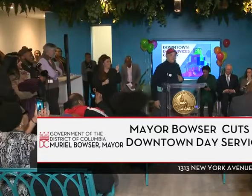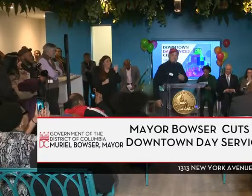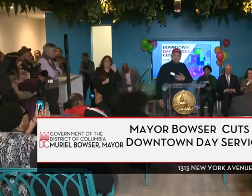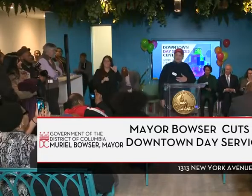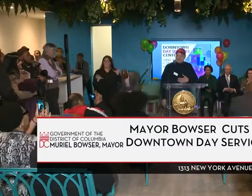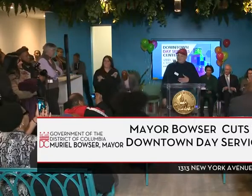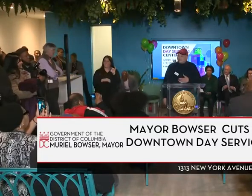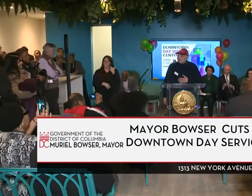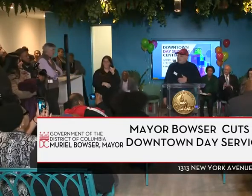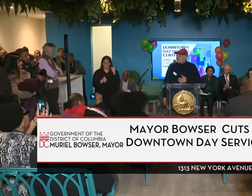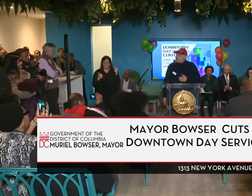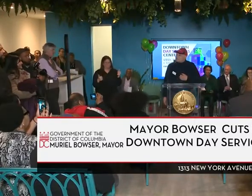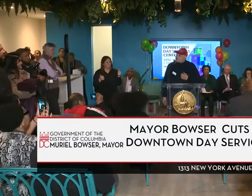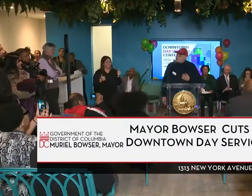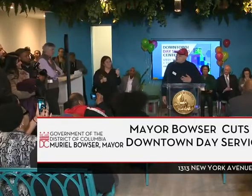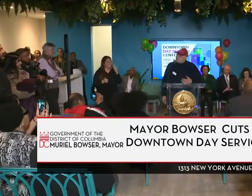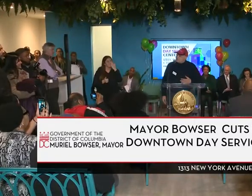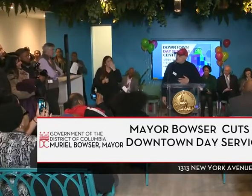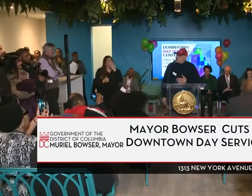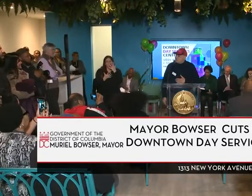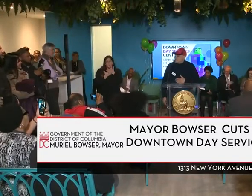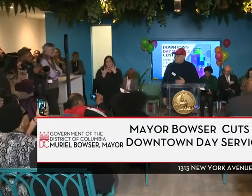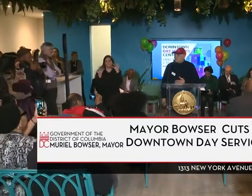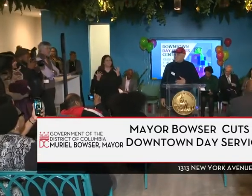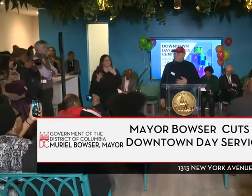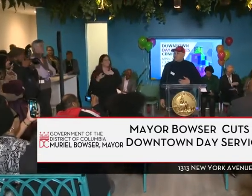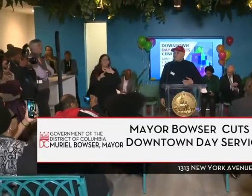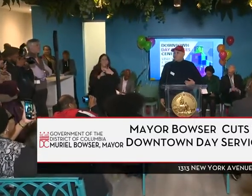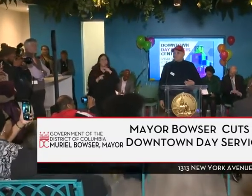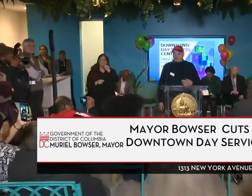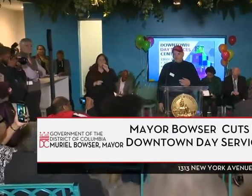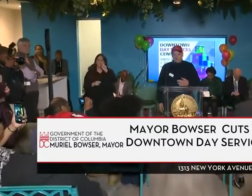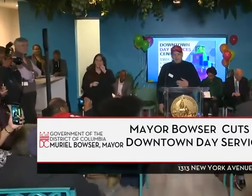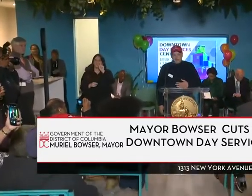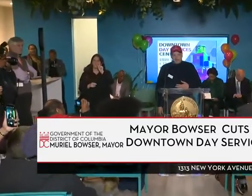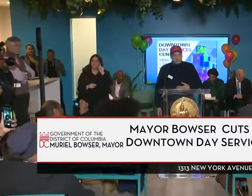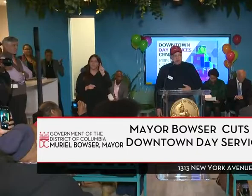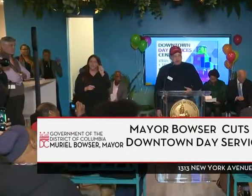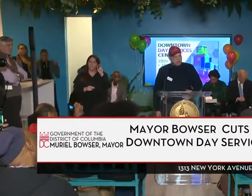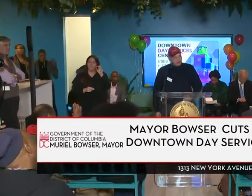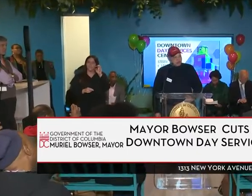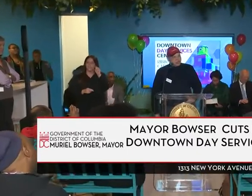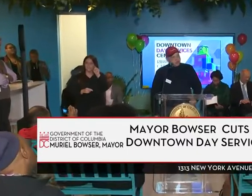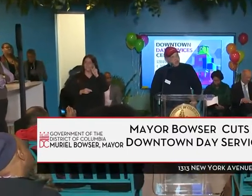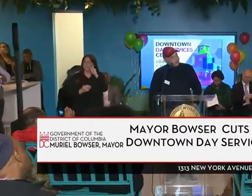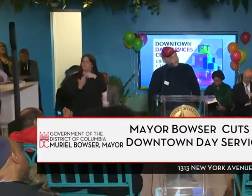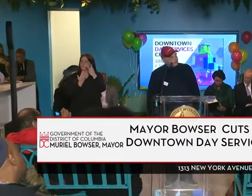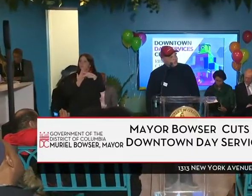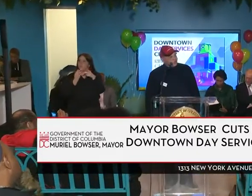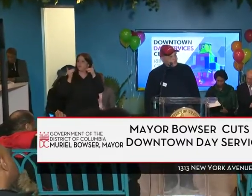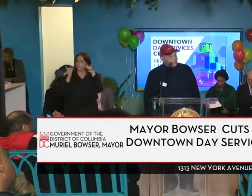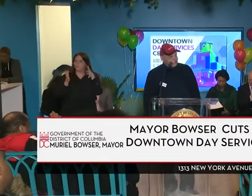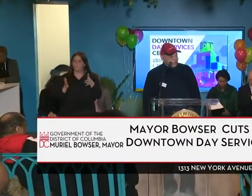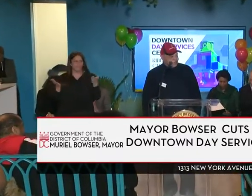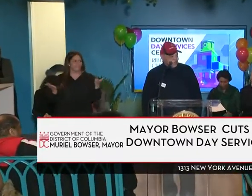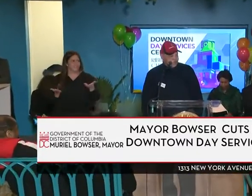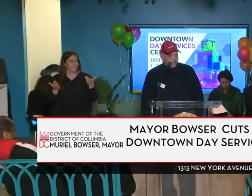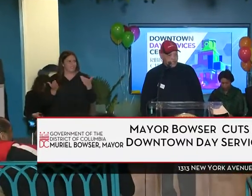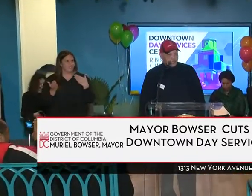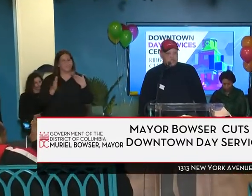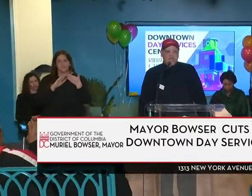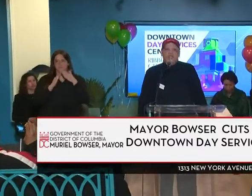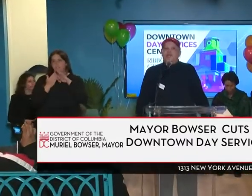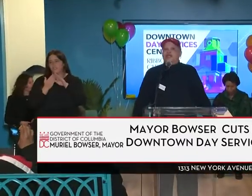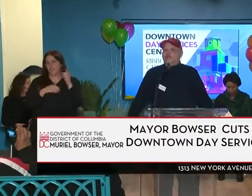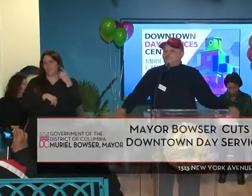That's how it's done. Thank you so much. My name is Tokyo Derrickson. I'm the program director here at the